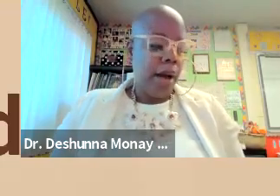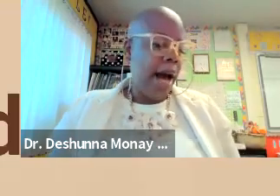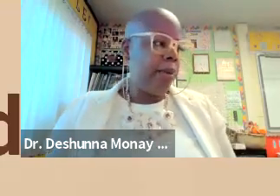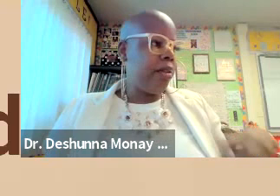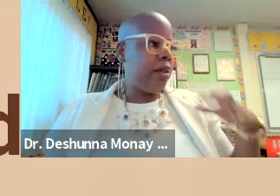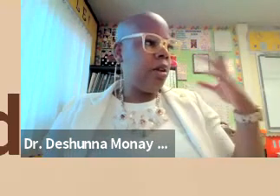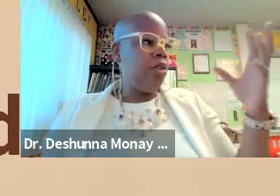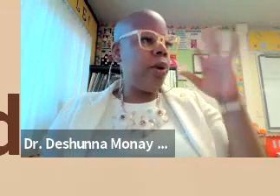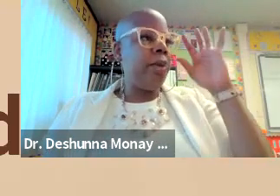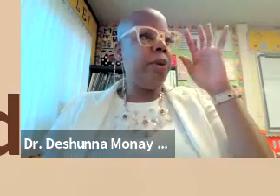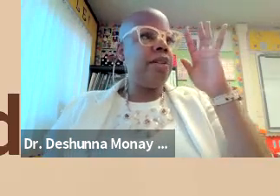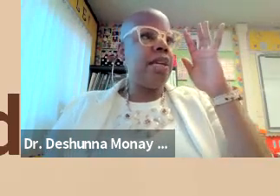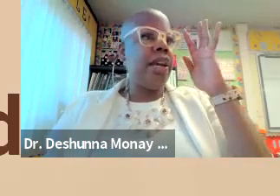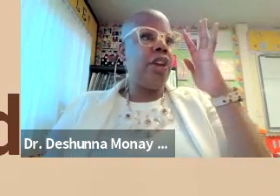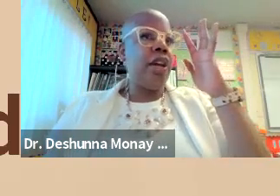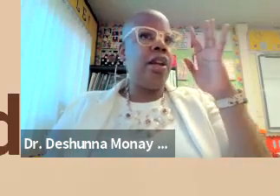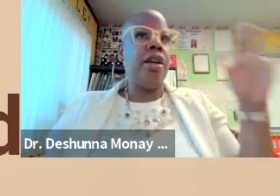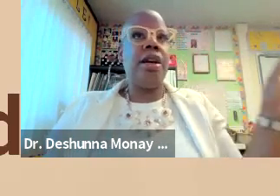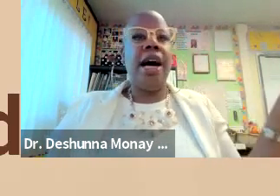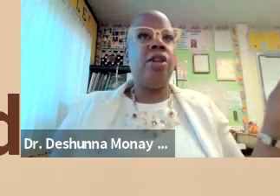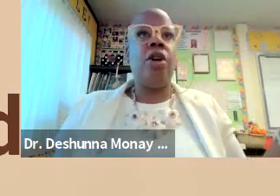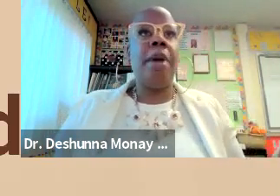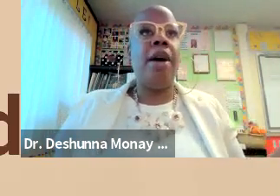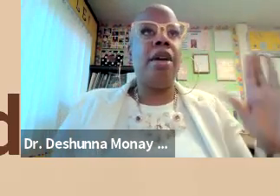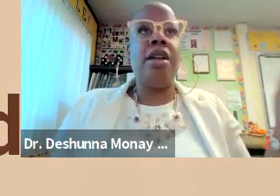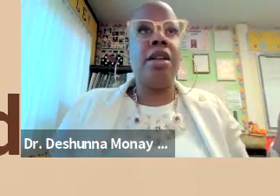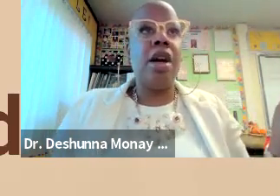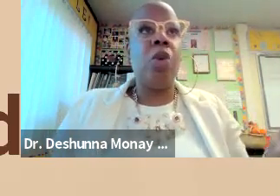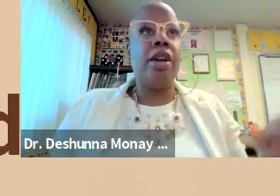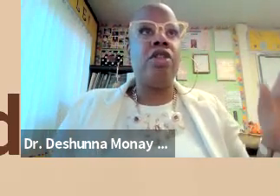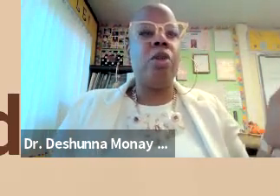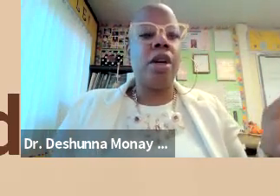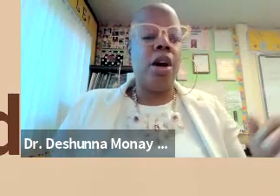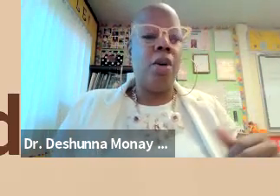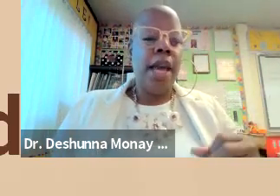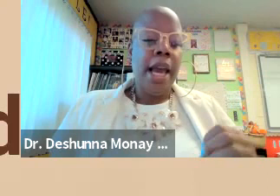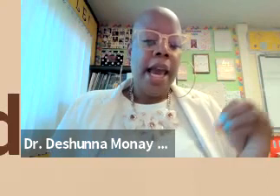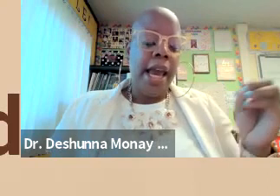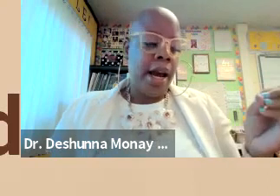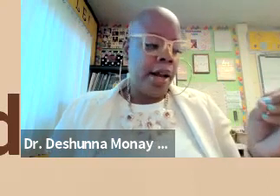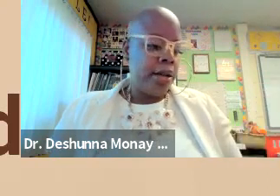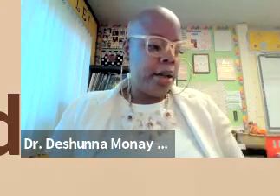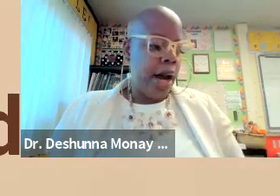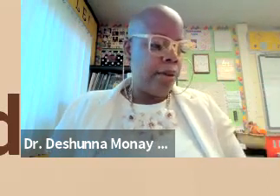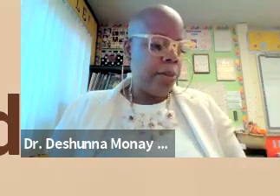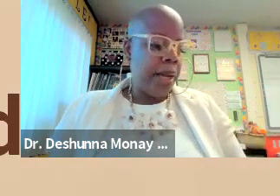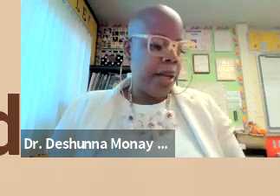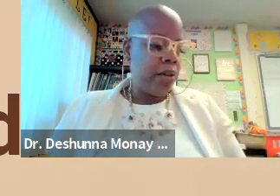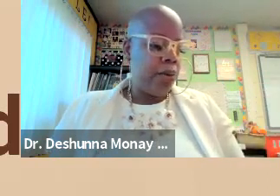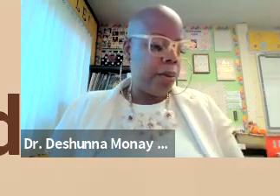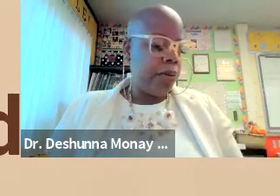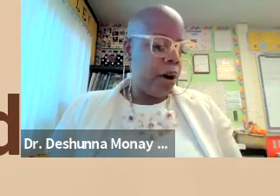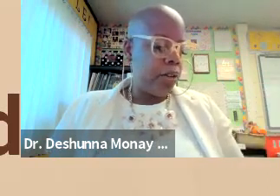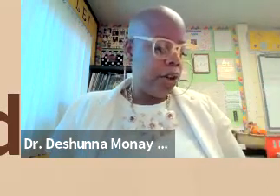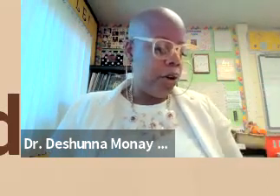So I was doing a presentation, I don't know, about a week or two ago, and I was speaking